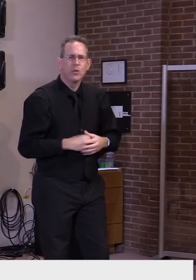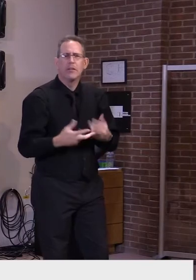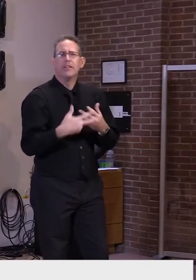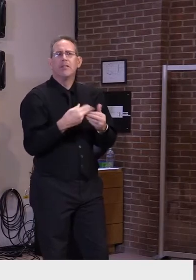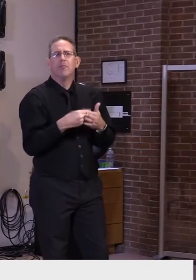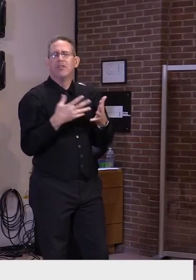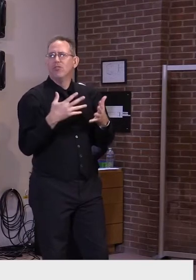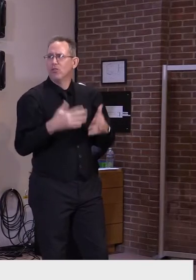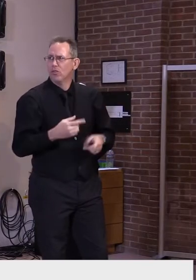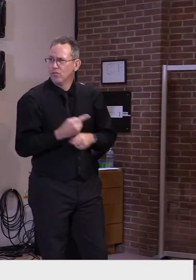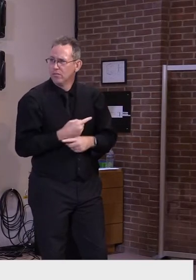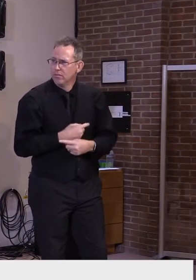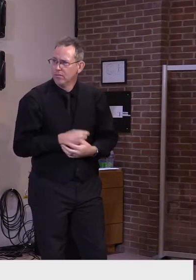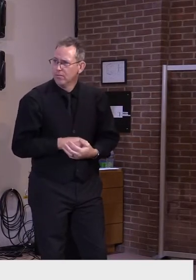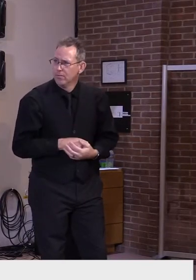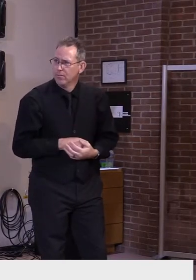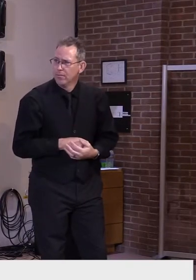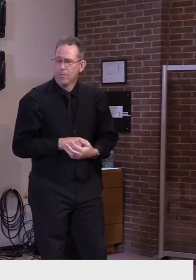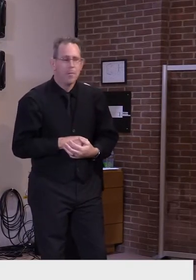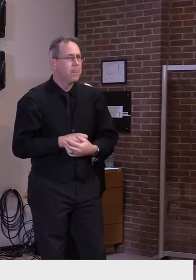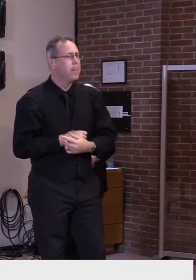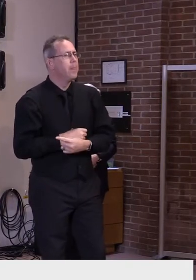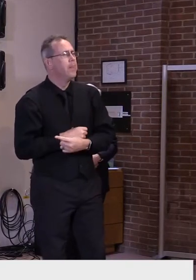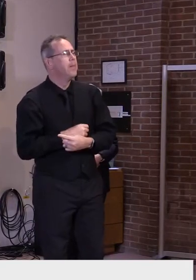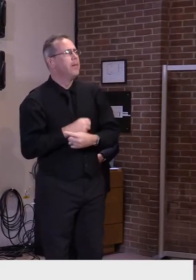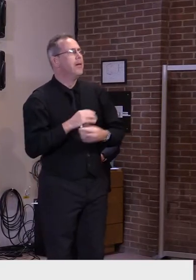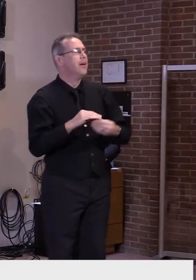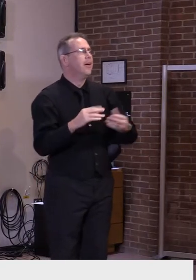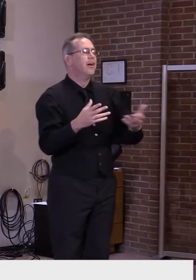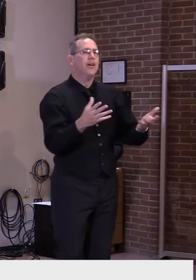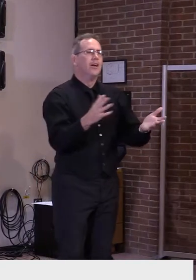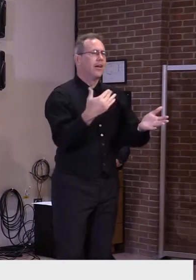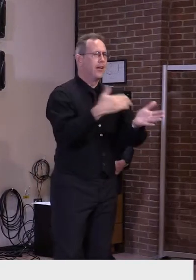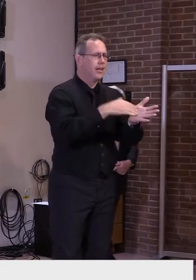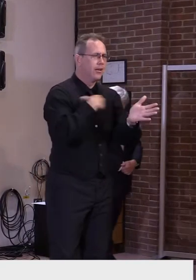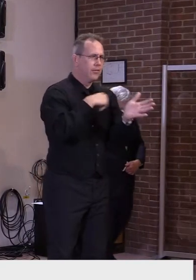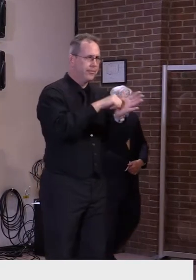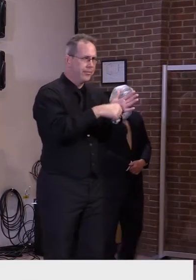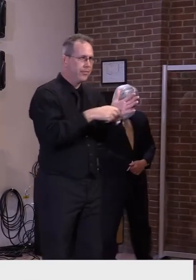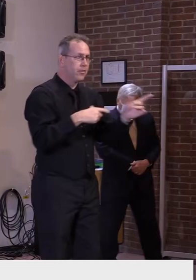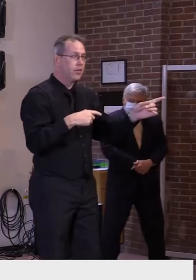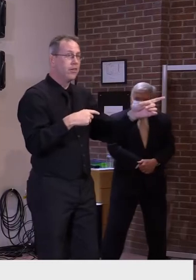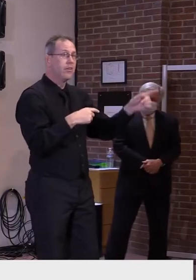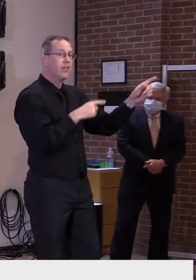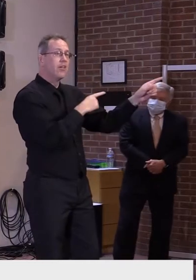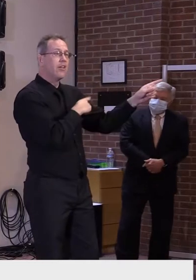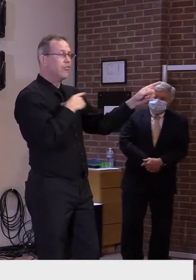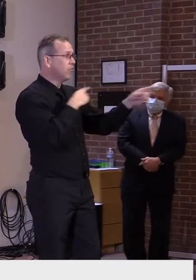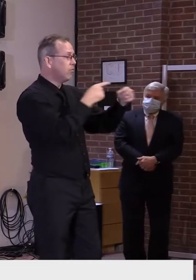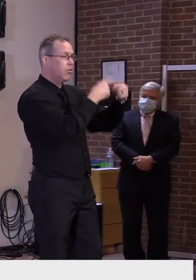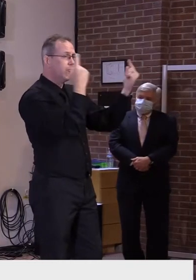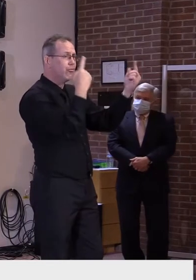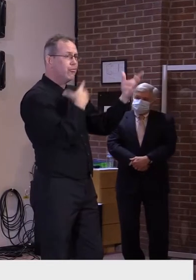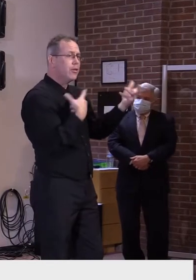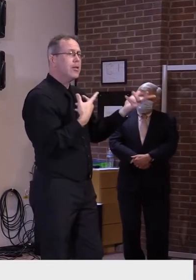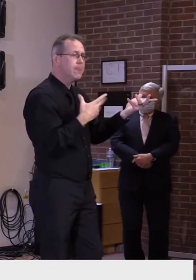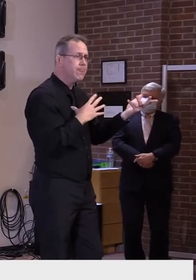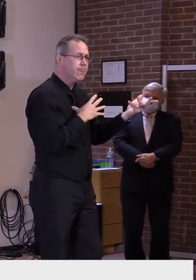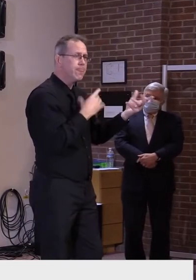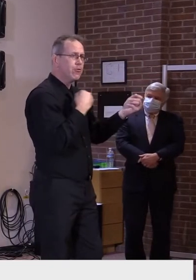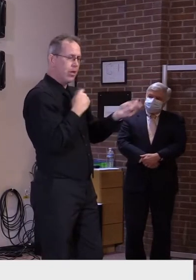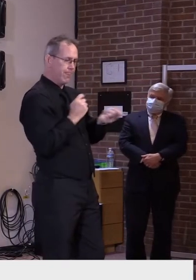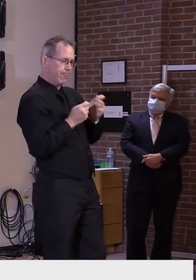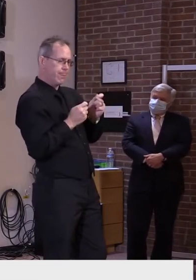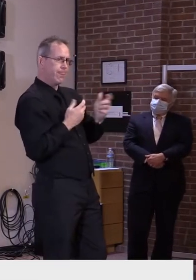I think in this day and age, they have made their position quite clear. They think a statewide mandate is important.